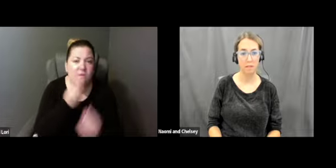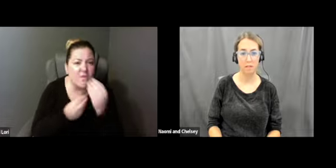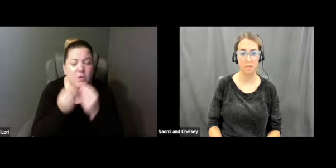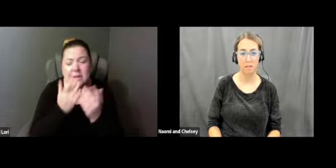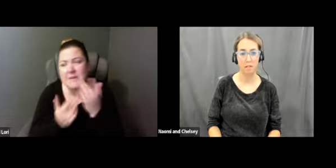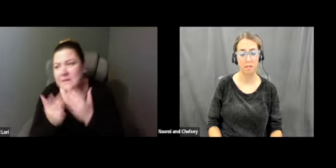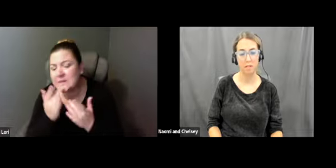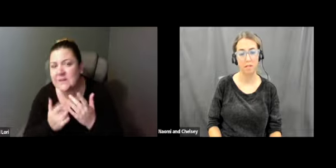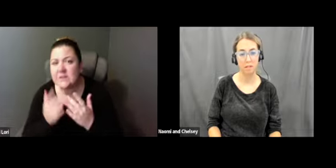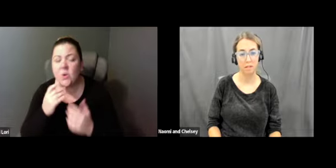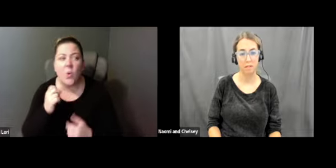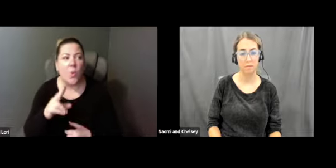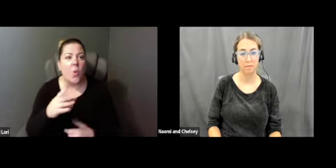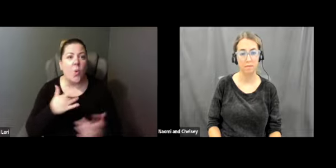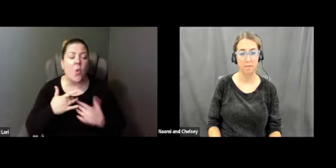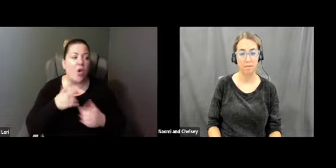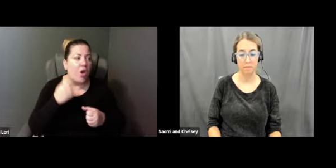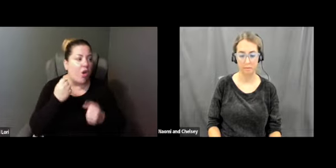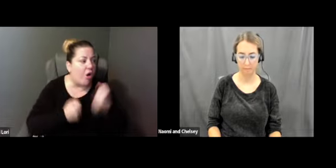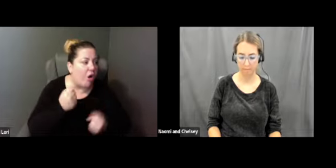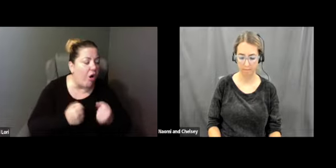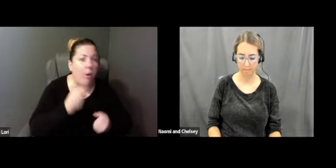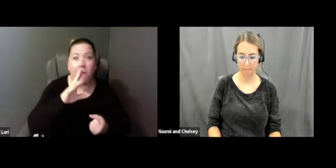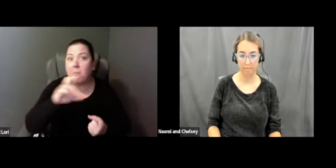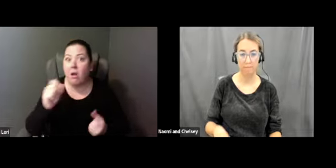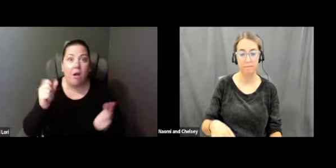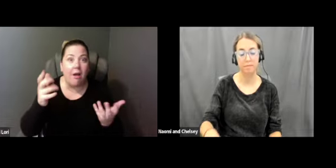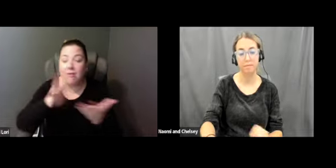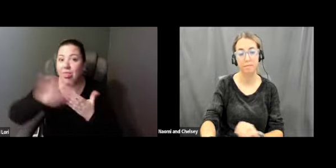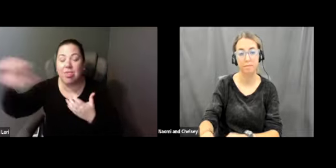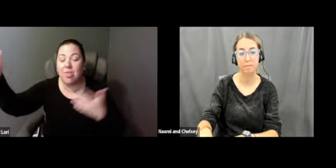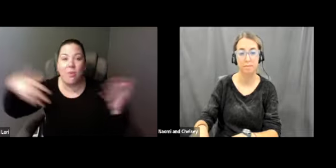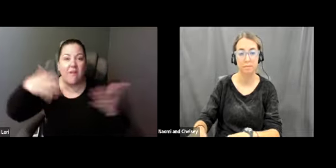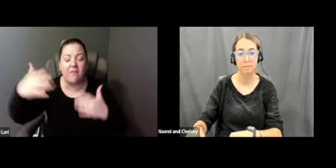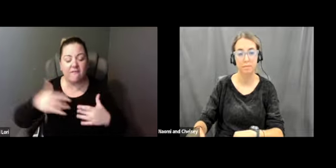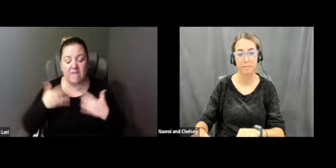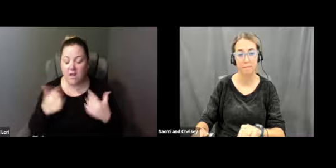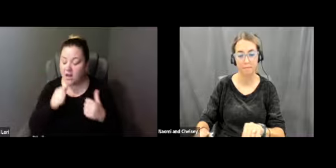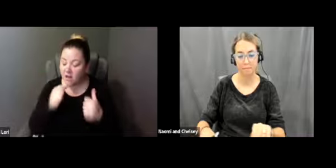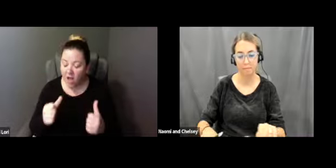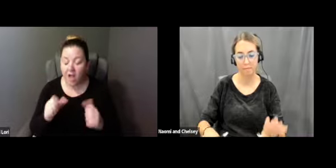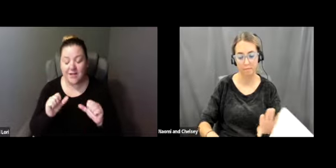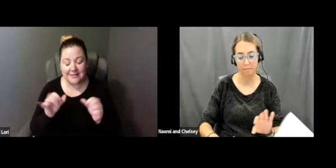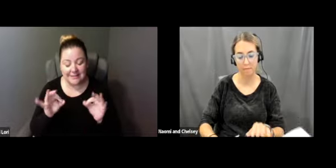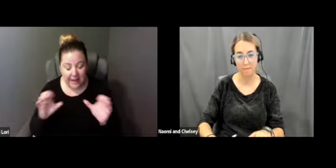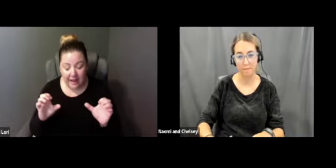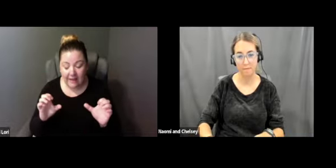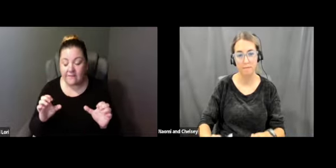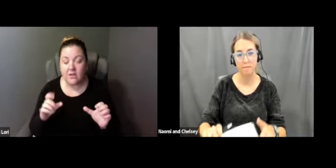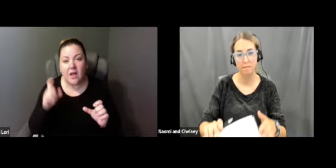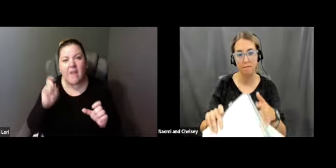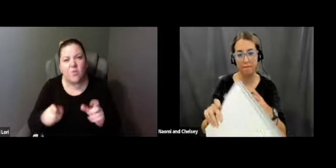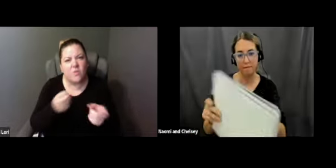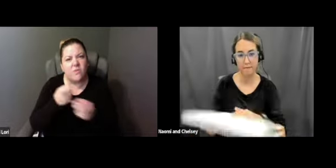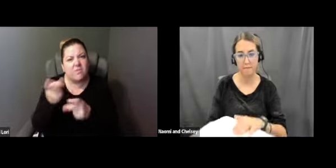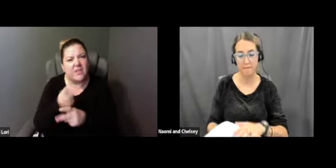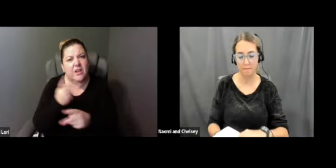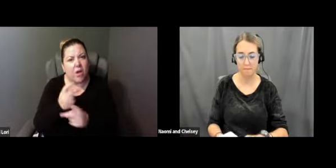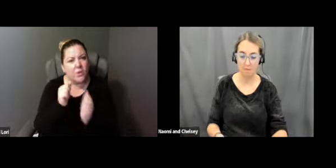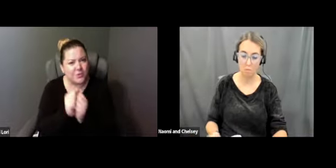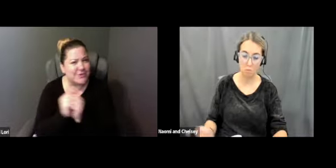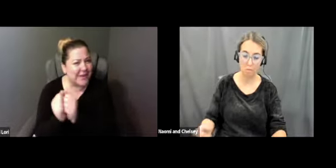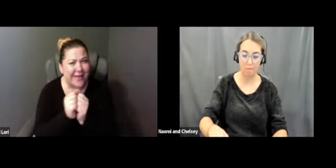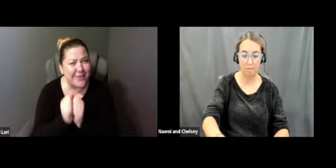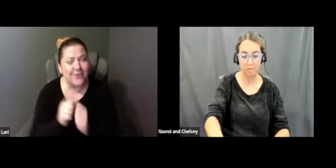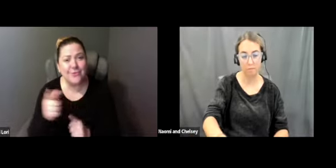is compromising their feeling safe is something we need to address. Because if you're just coming to school or you're coming to a workshop